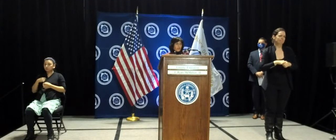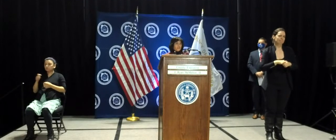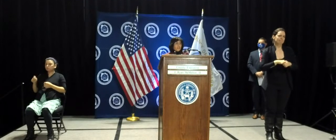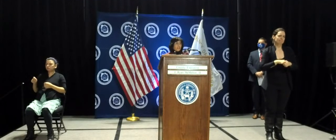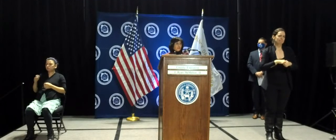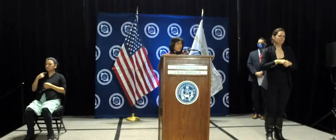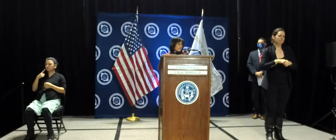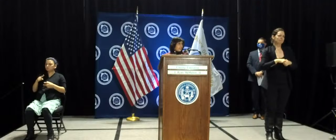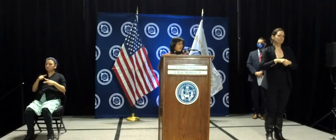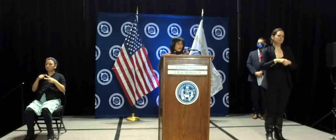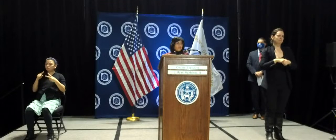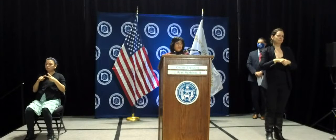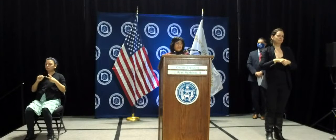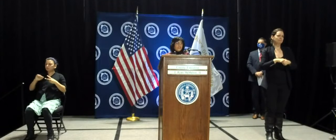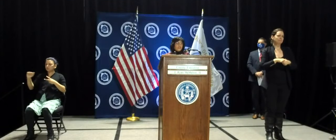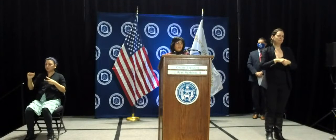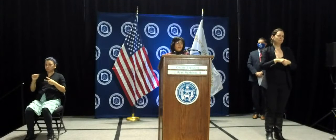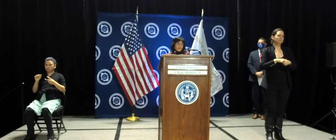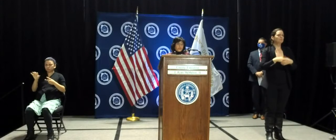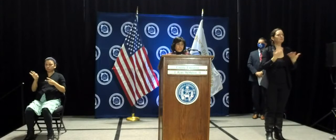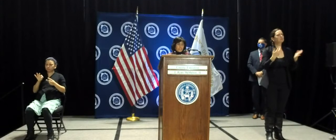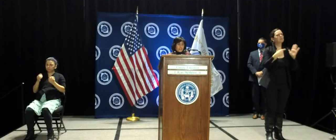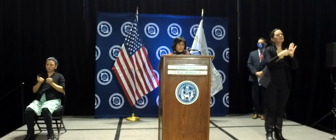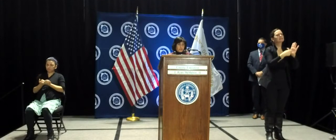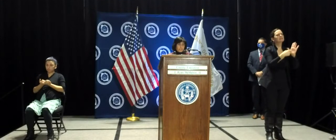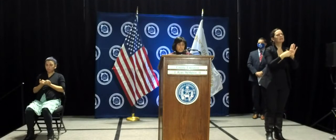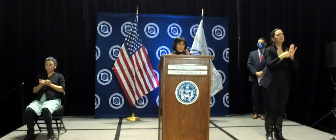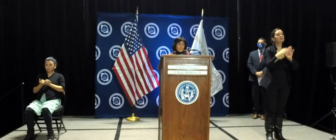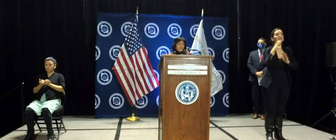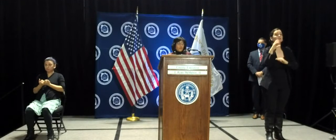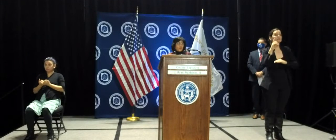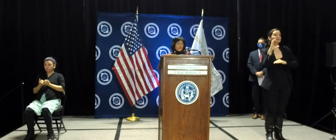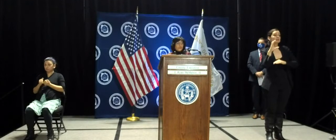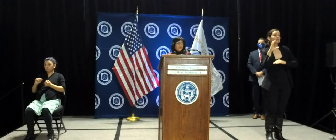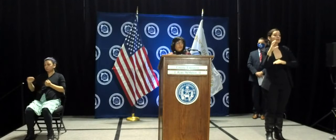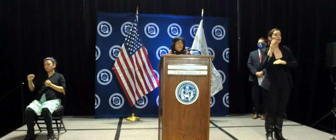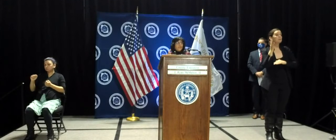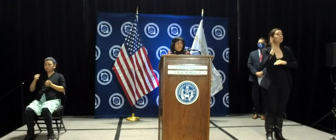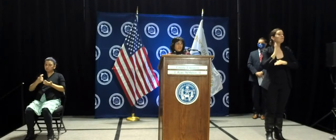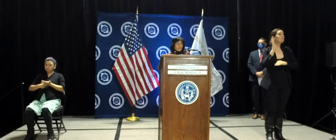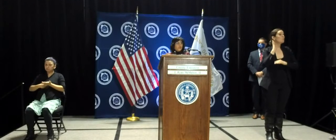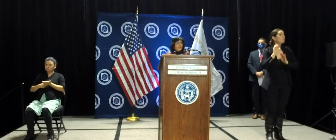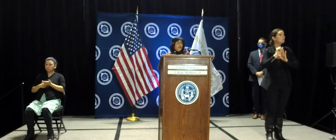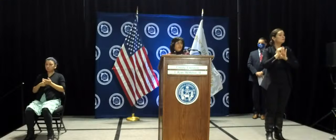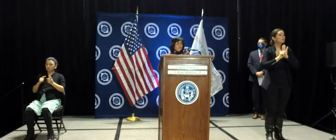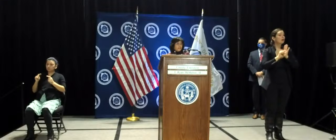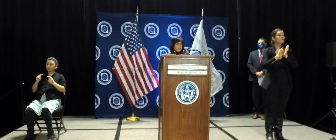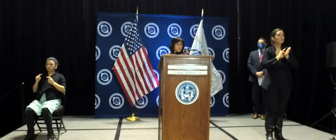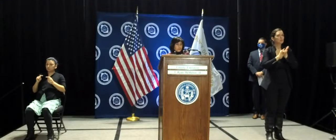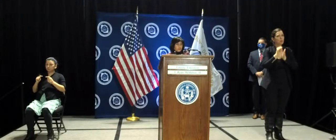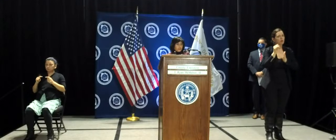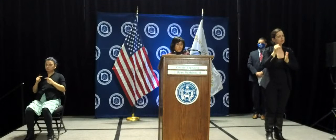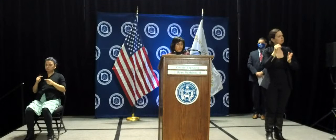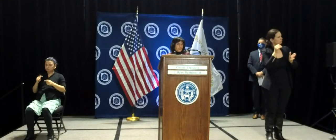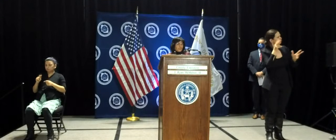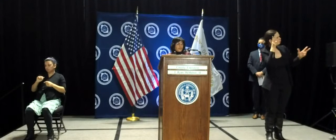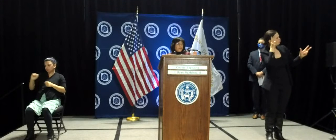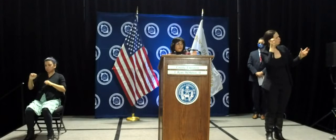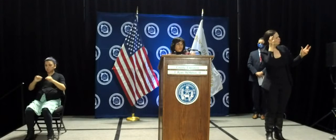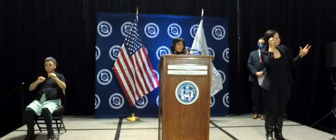the policy as soon as it came out from the CDC, before state actually did, was when they started with the onset of